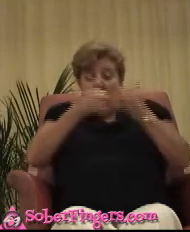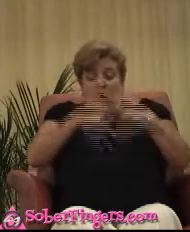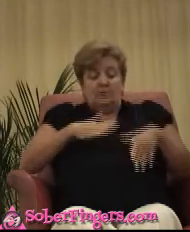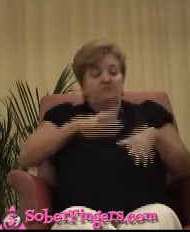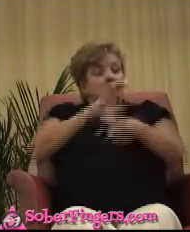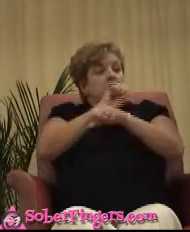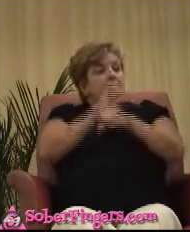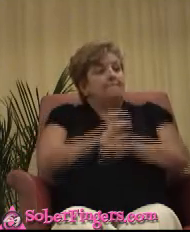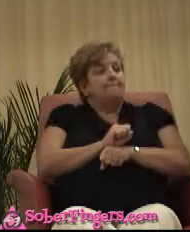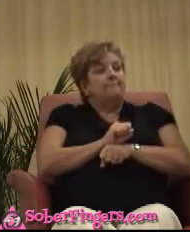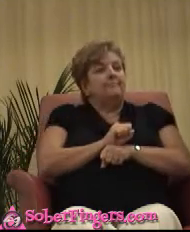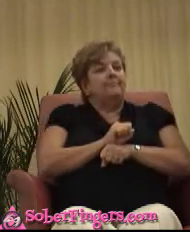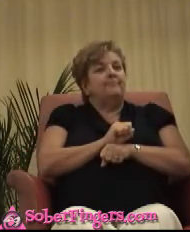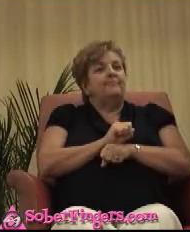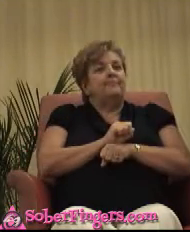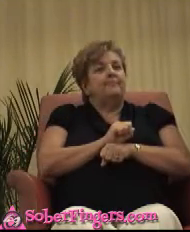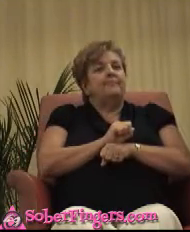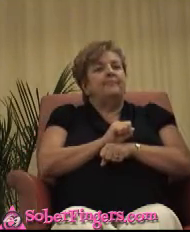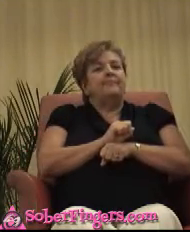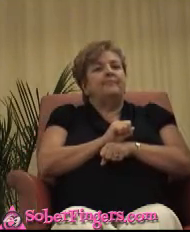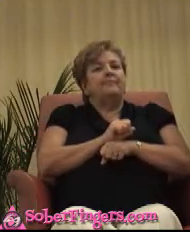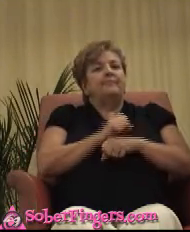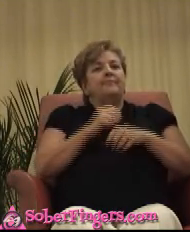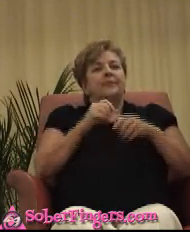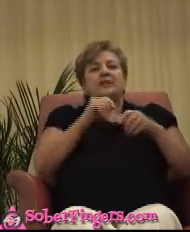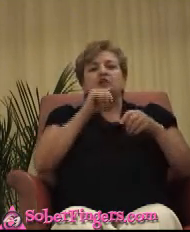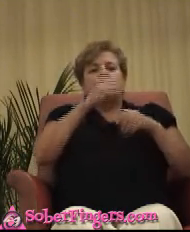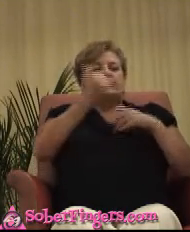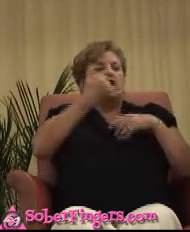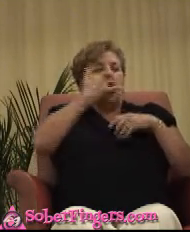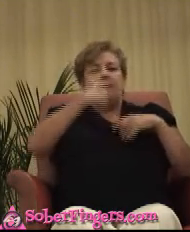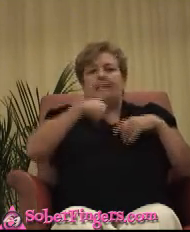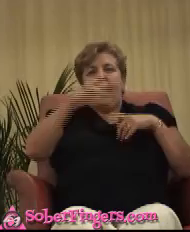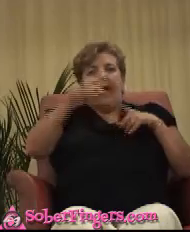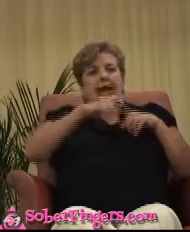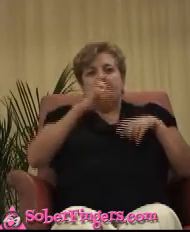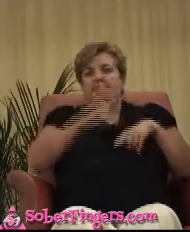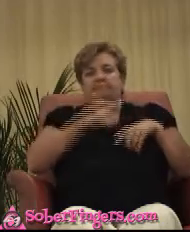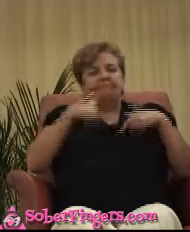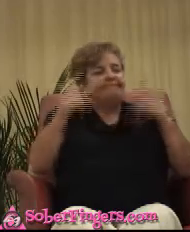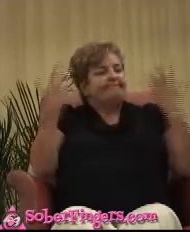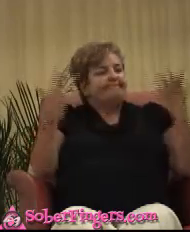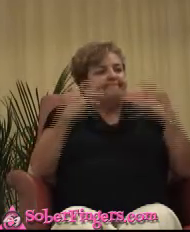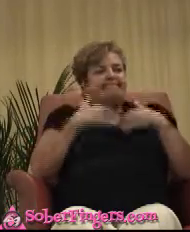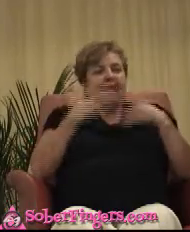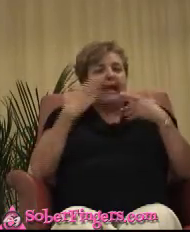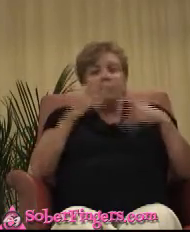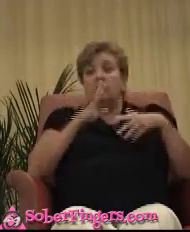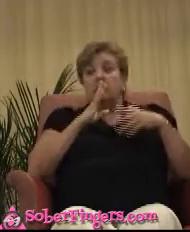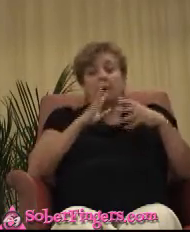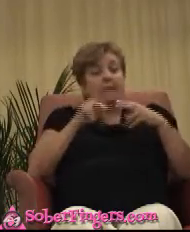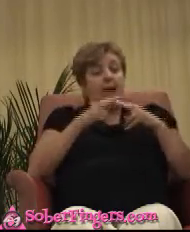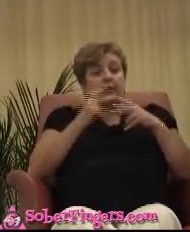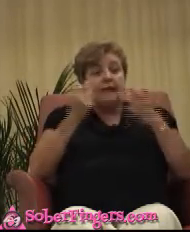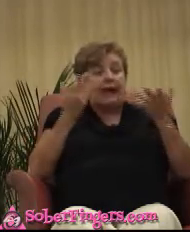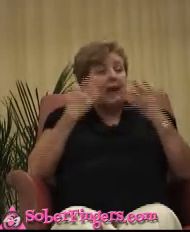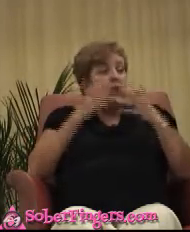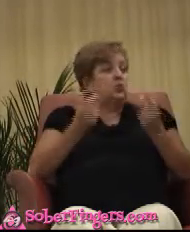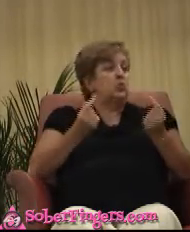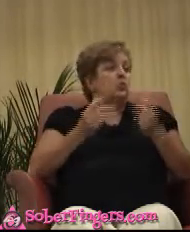information, would not have immediately called me back. I didn't want to talk about it. I just wanted to be reflective on it. I got back to Atlanta